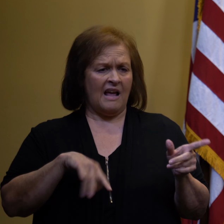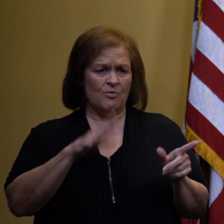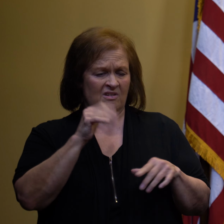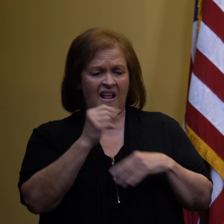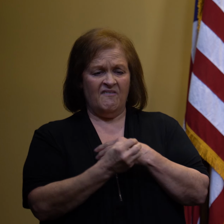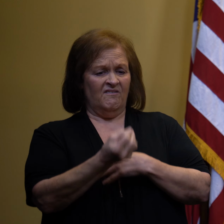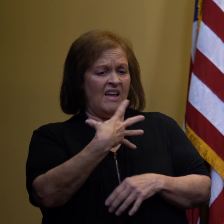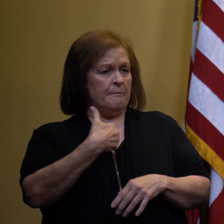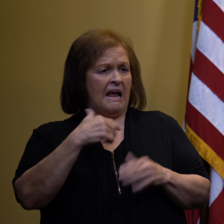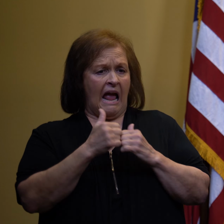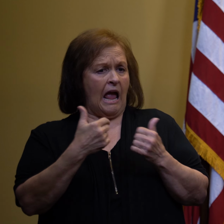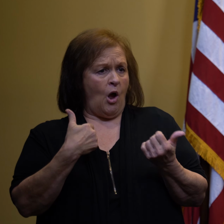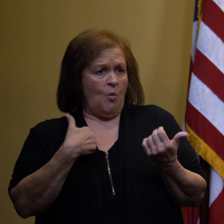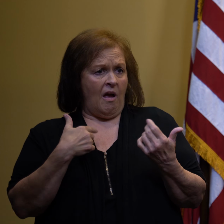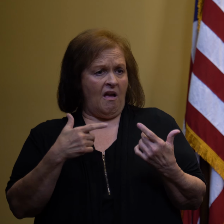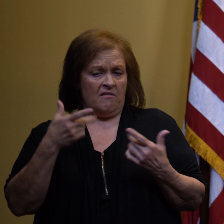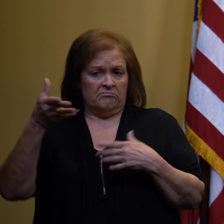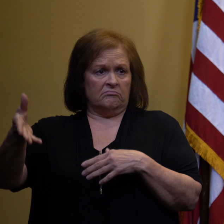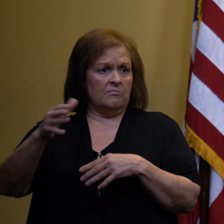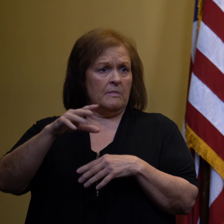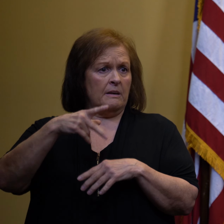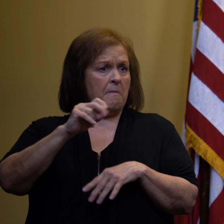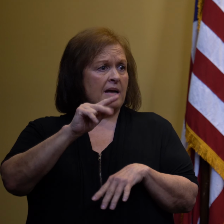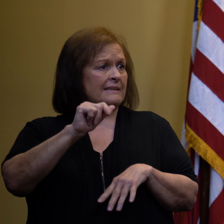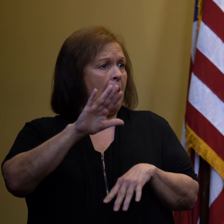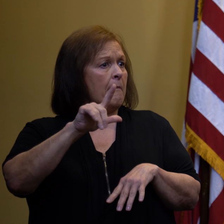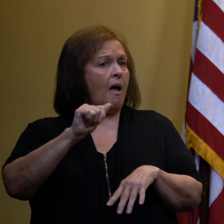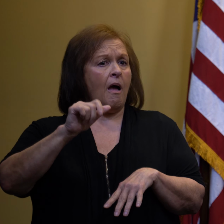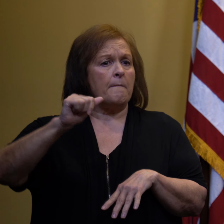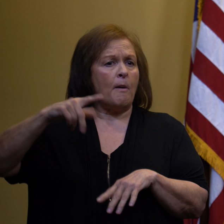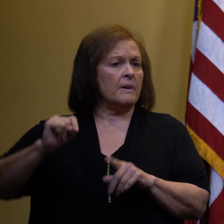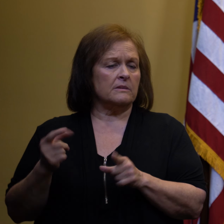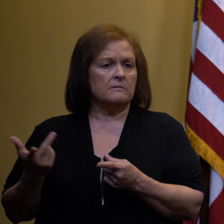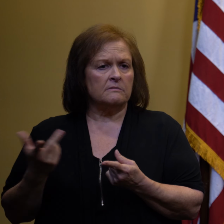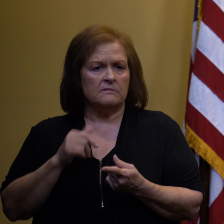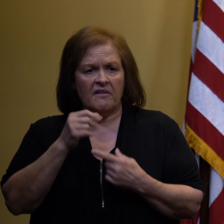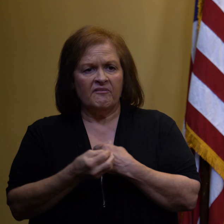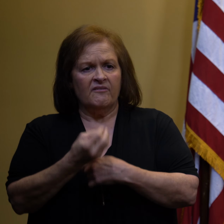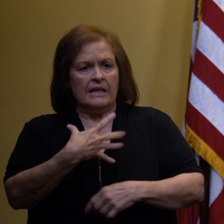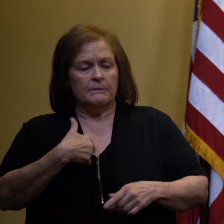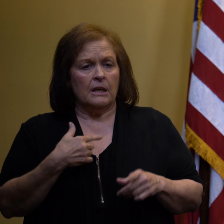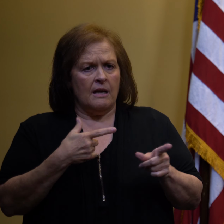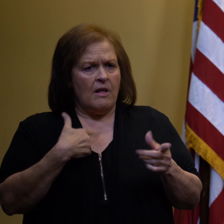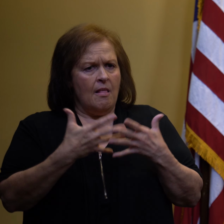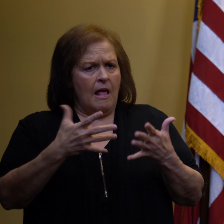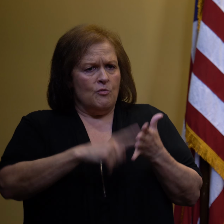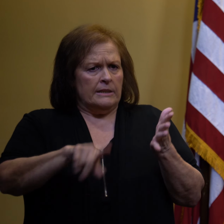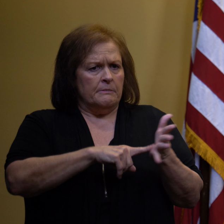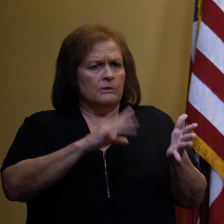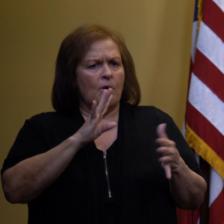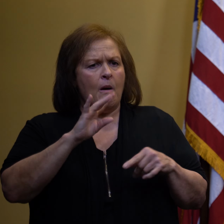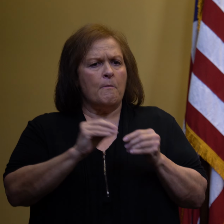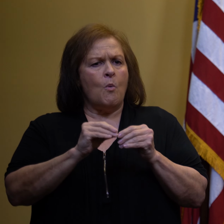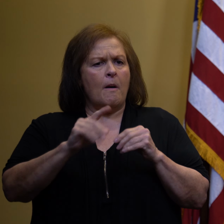on me at all and how I utilize the pentabla. Any last question, WDSU? There's been a lot of criticism, and people have been kind of